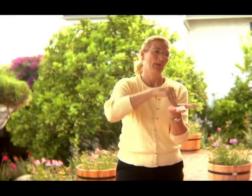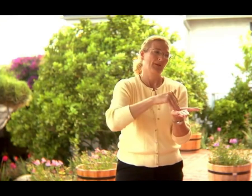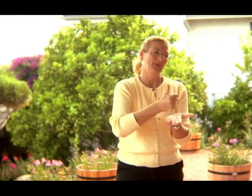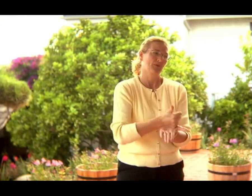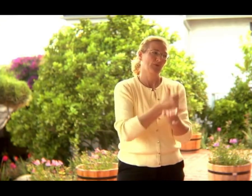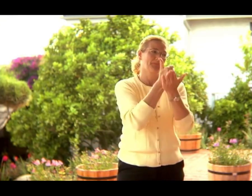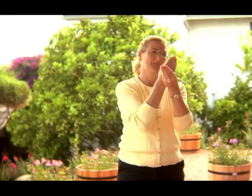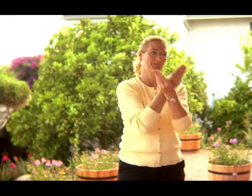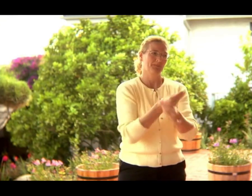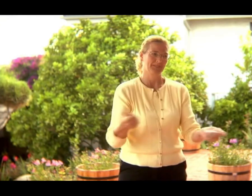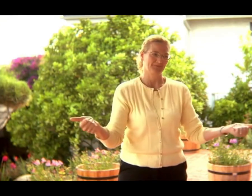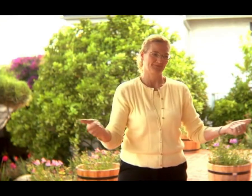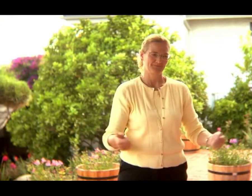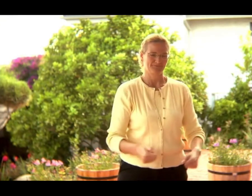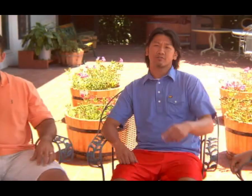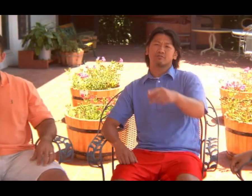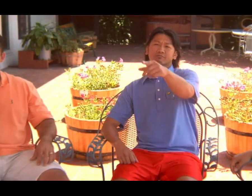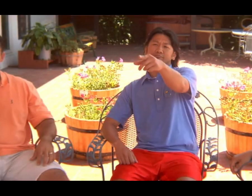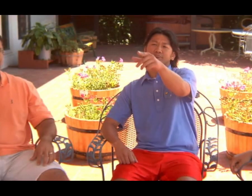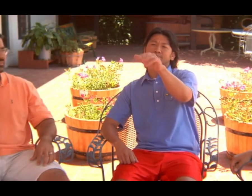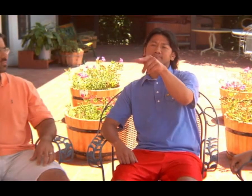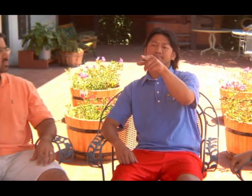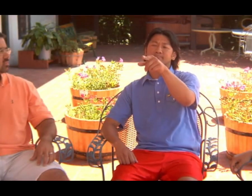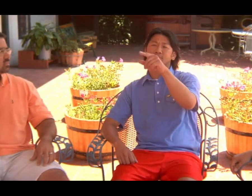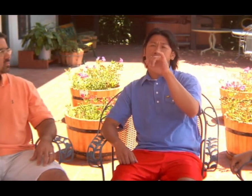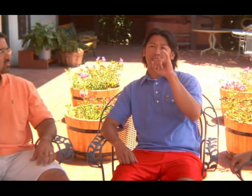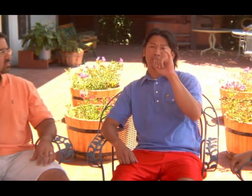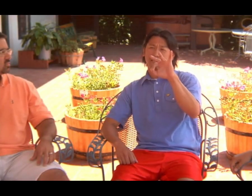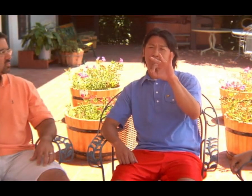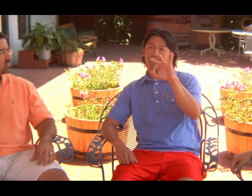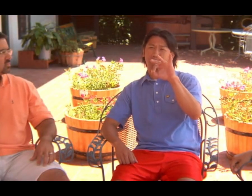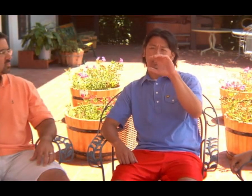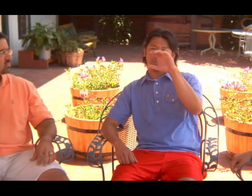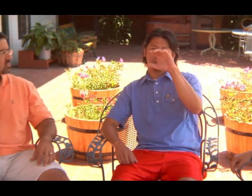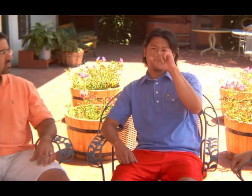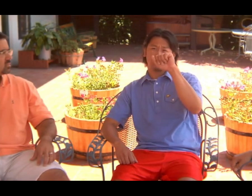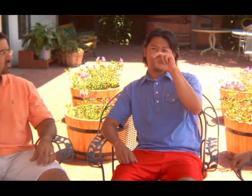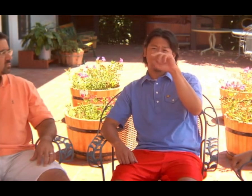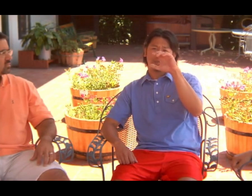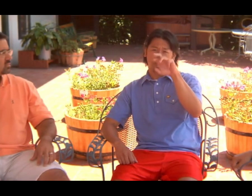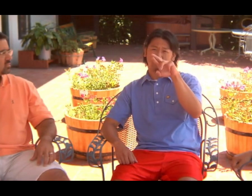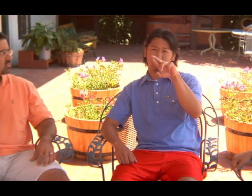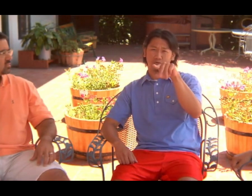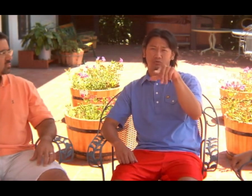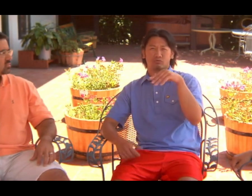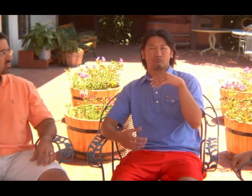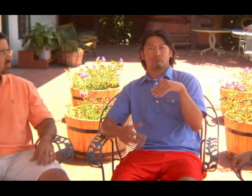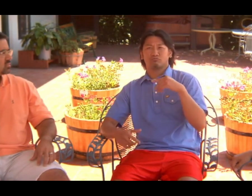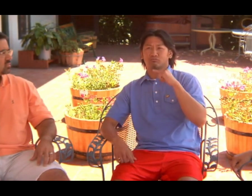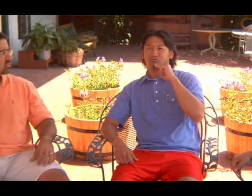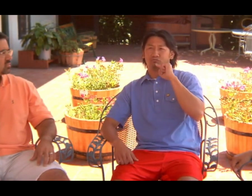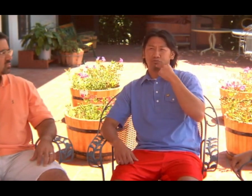Then the treatment must be repeated. If the cancer is serious, will there be options for surgery?